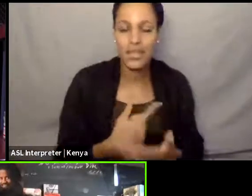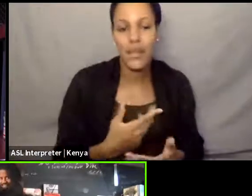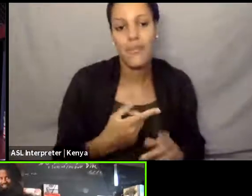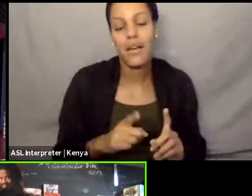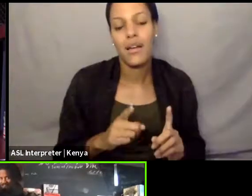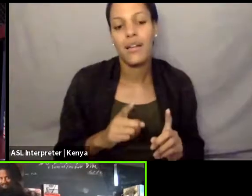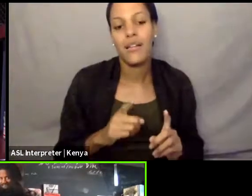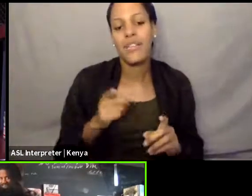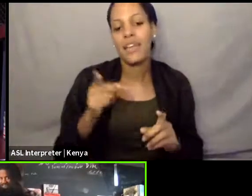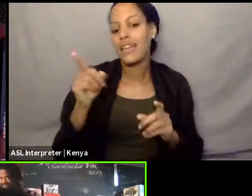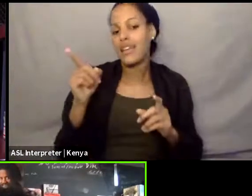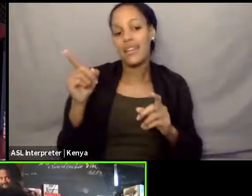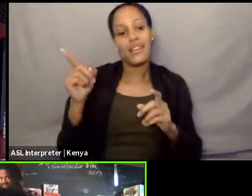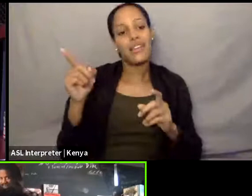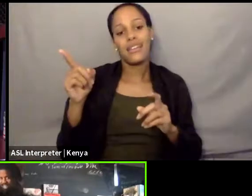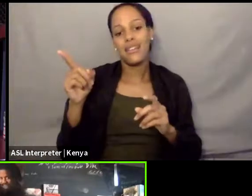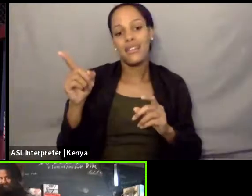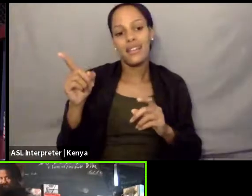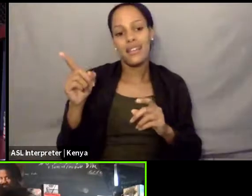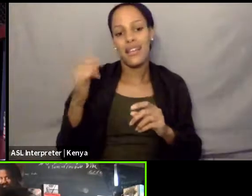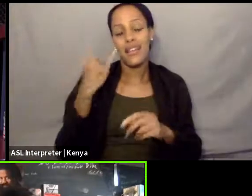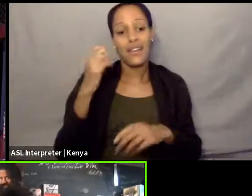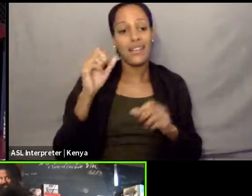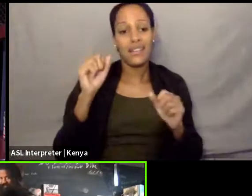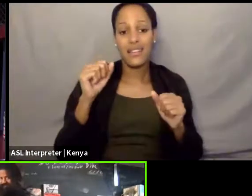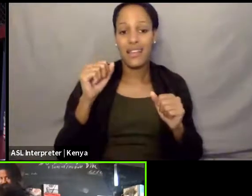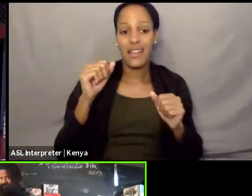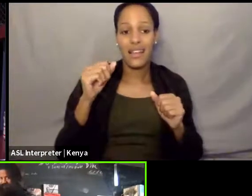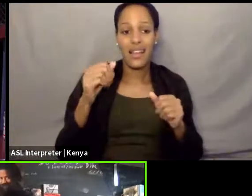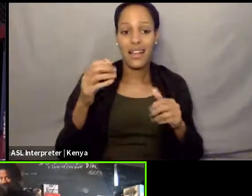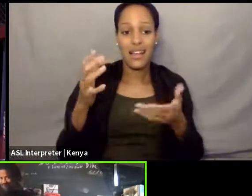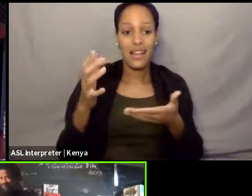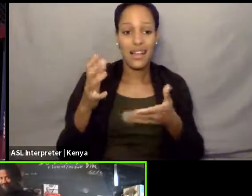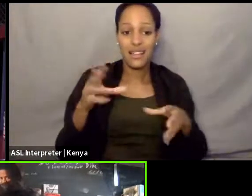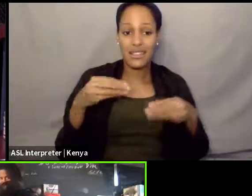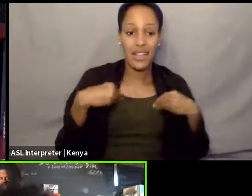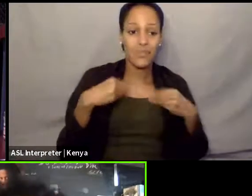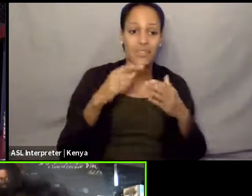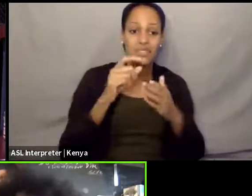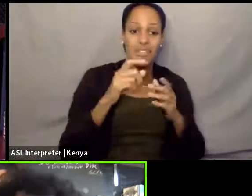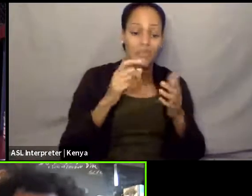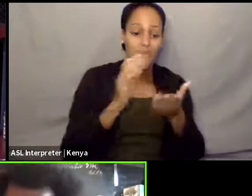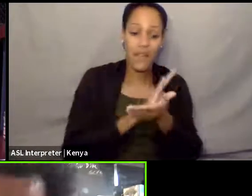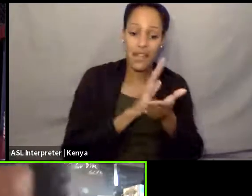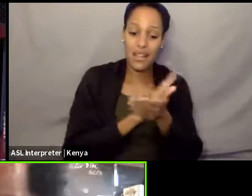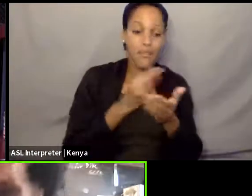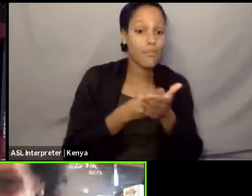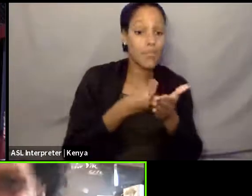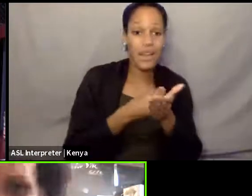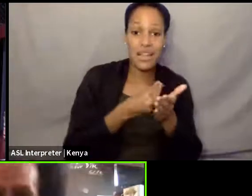they deserve like, if I ever get a check from these things, like they deserve,